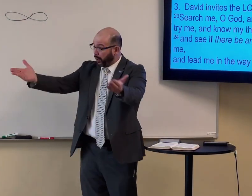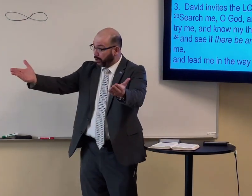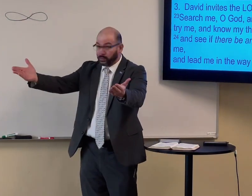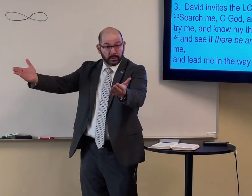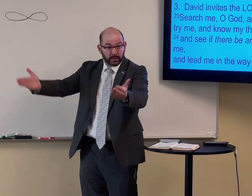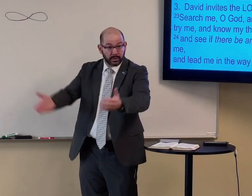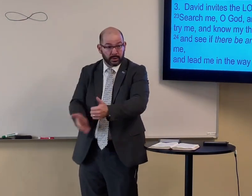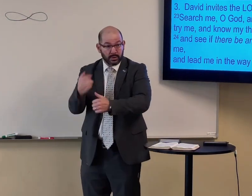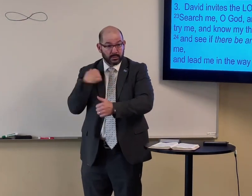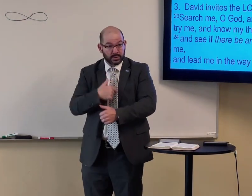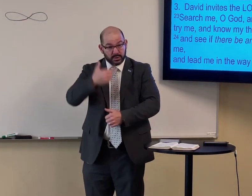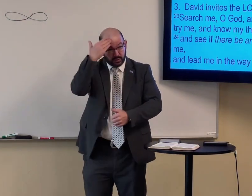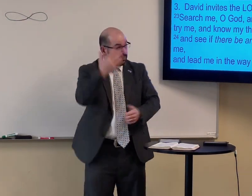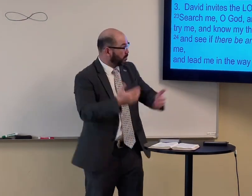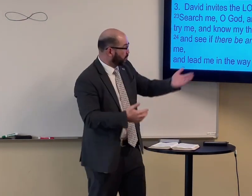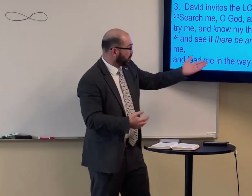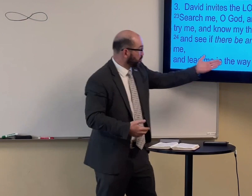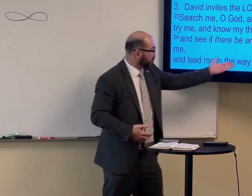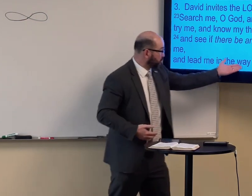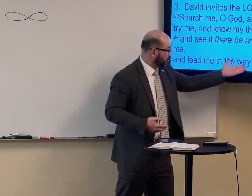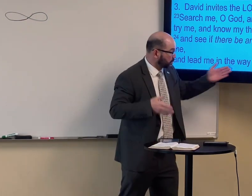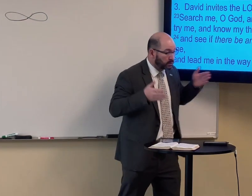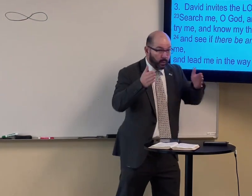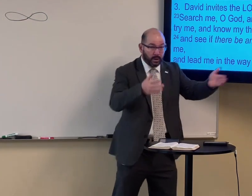The Bible says,